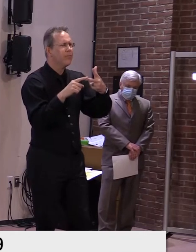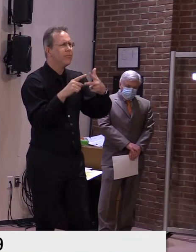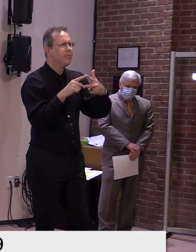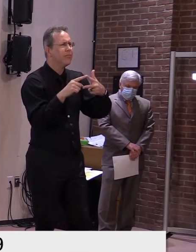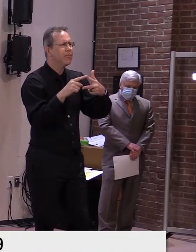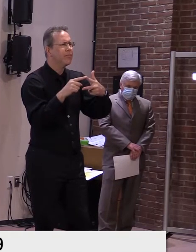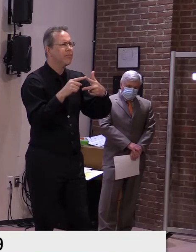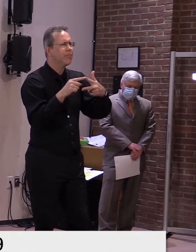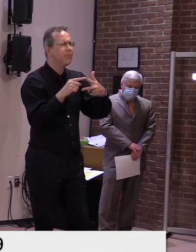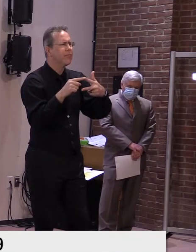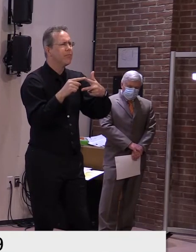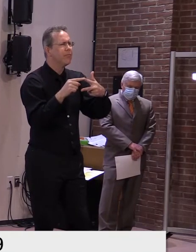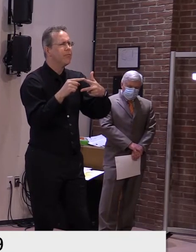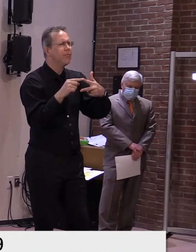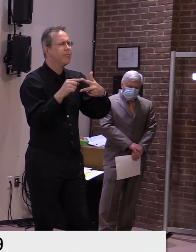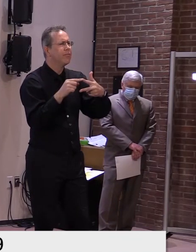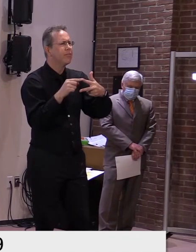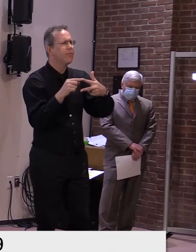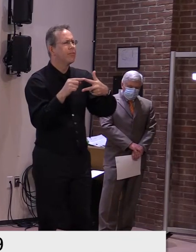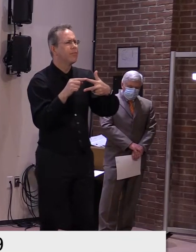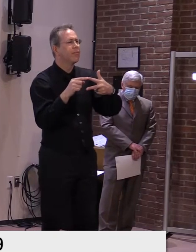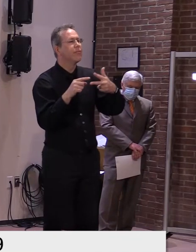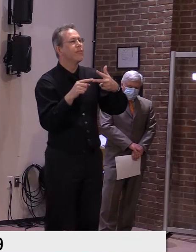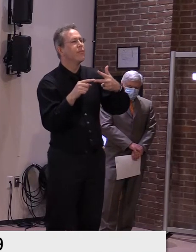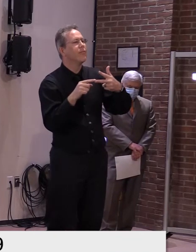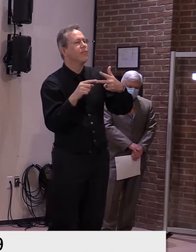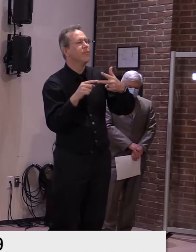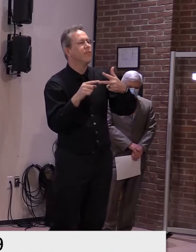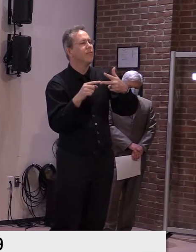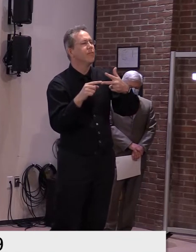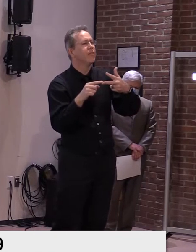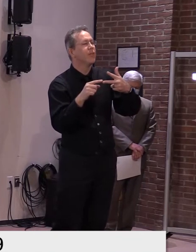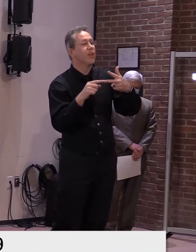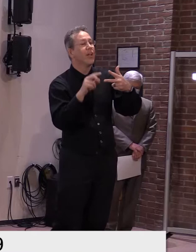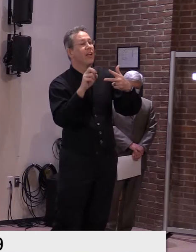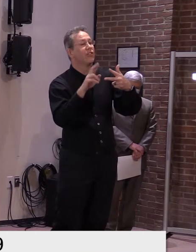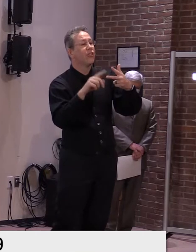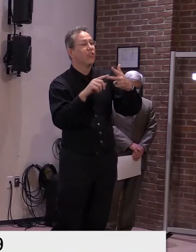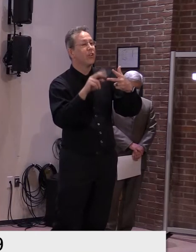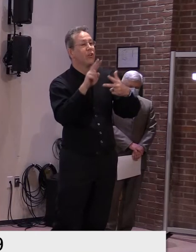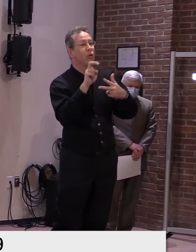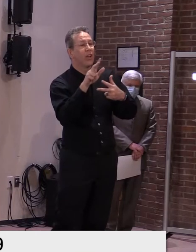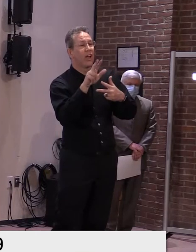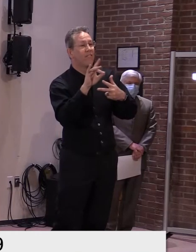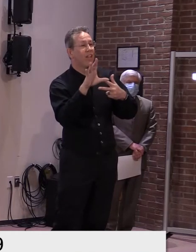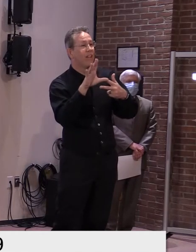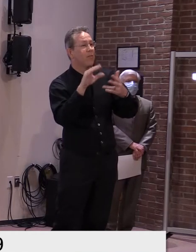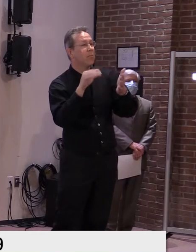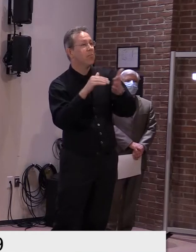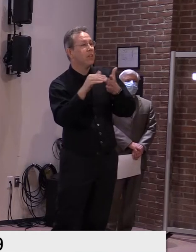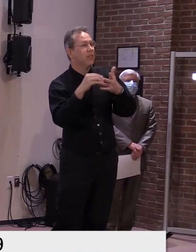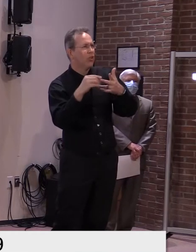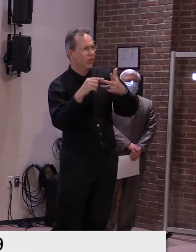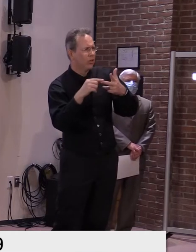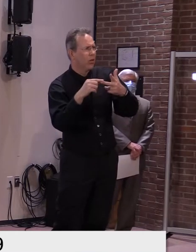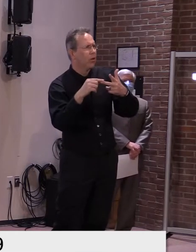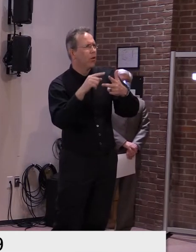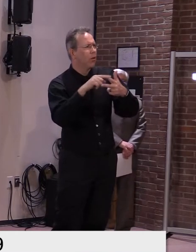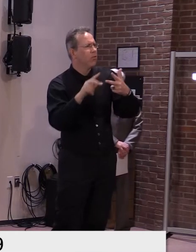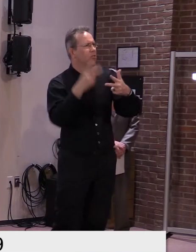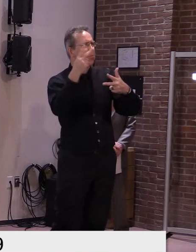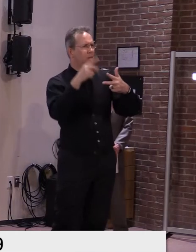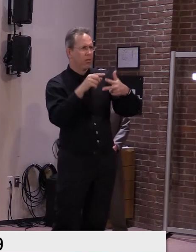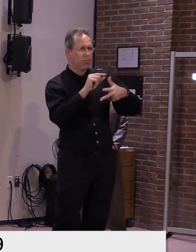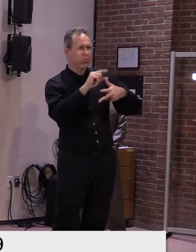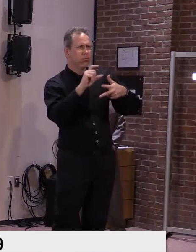ESSER-3, Vermont will receive about $285 million, which is more than twice the amount of ESSER-2. So in total, that